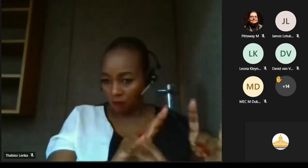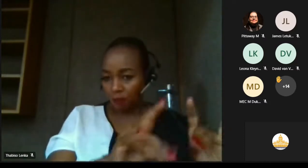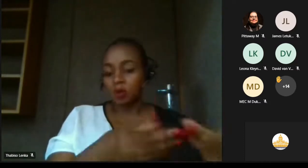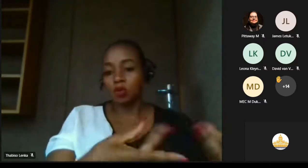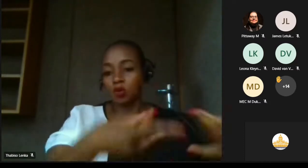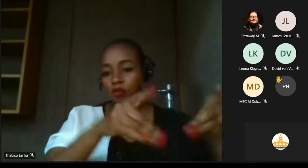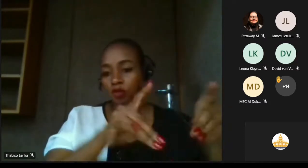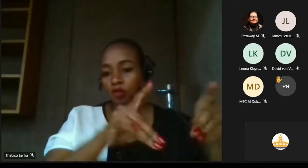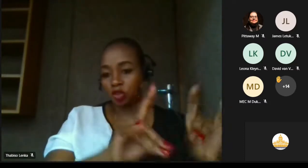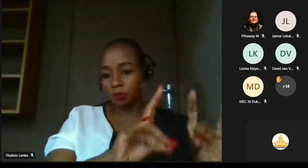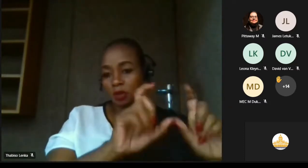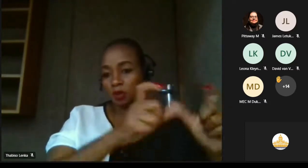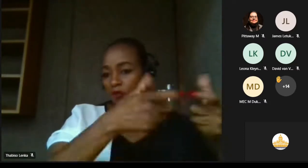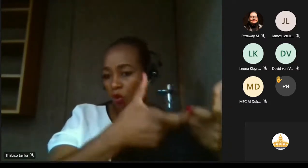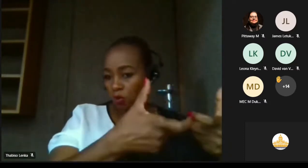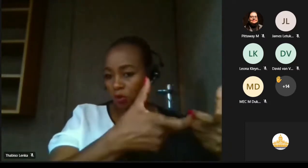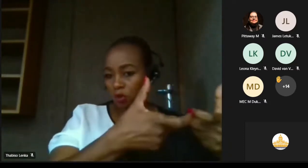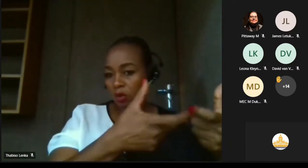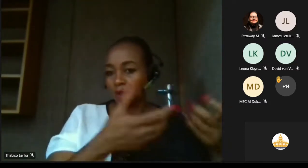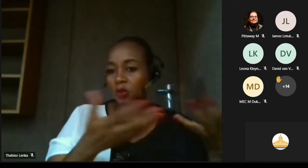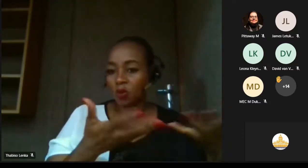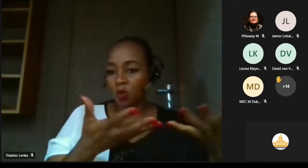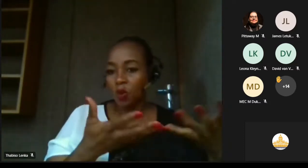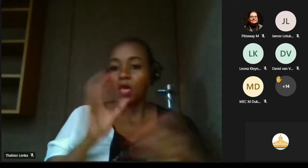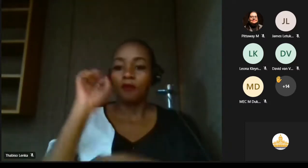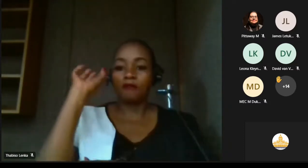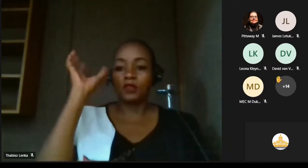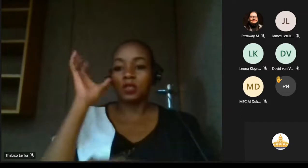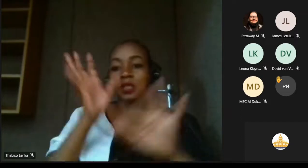chairperson of committees in the Free